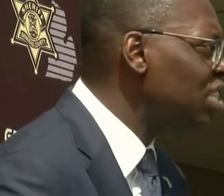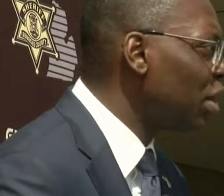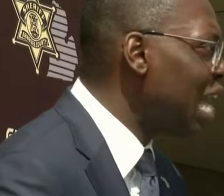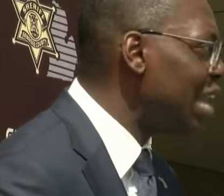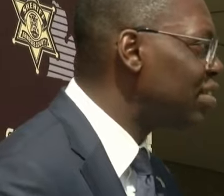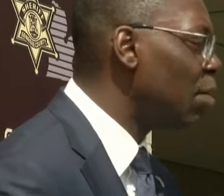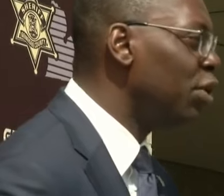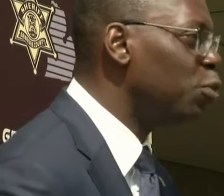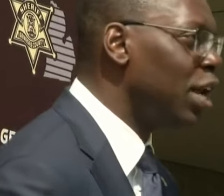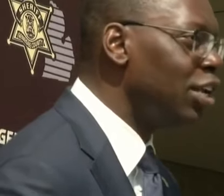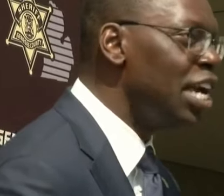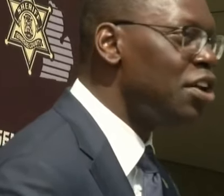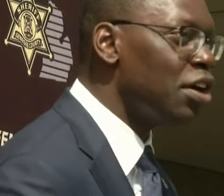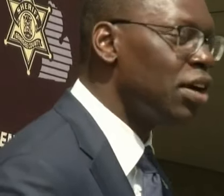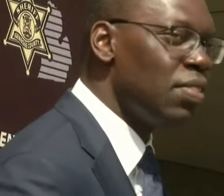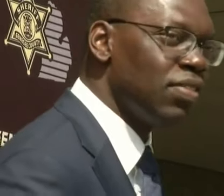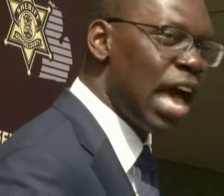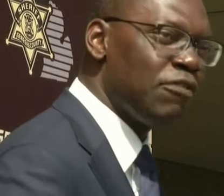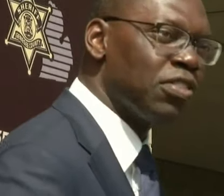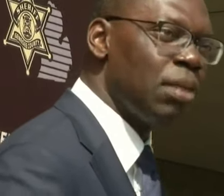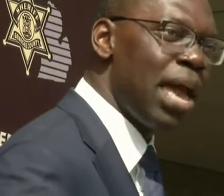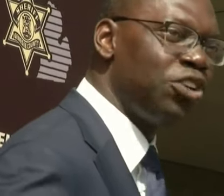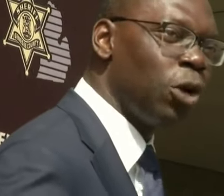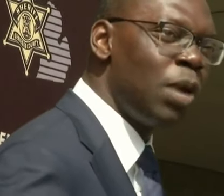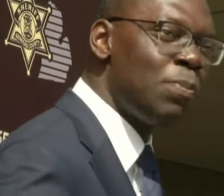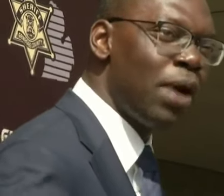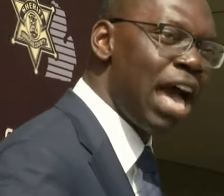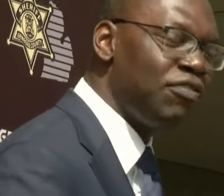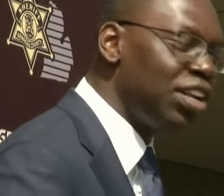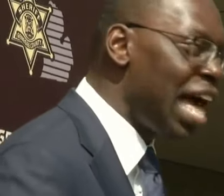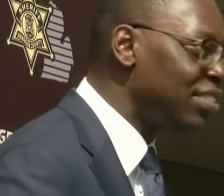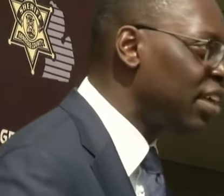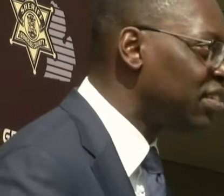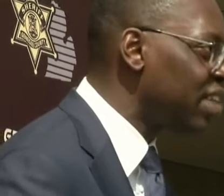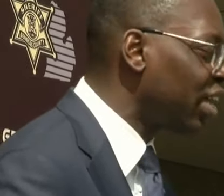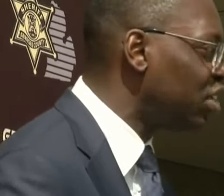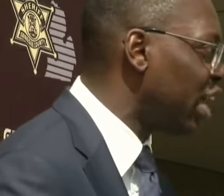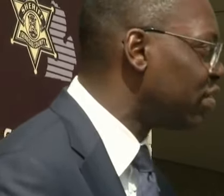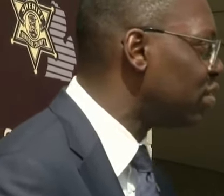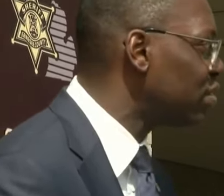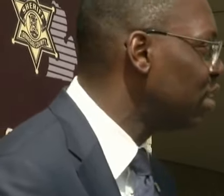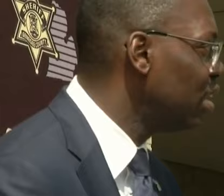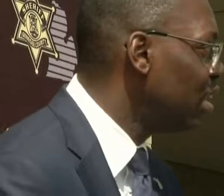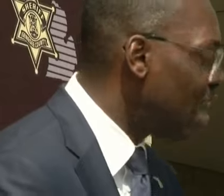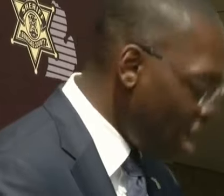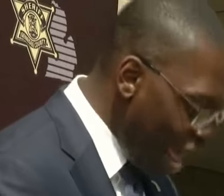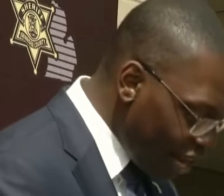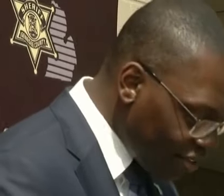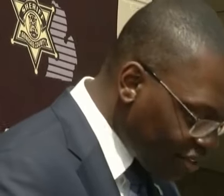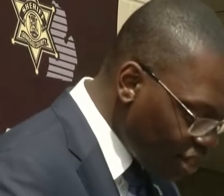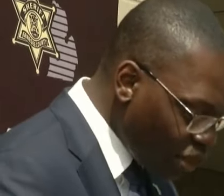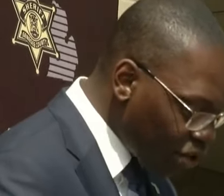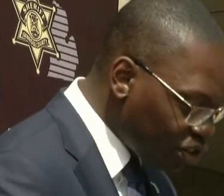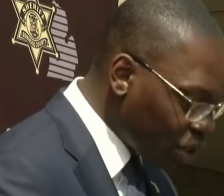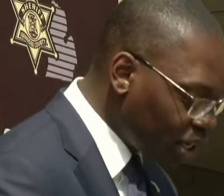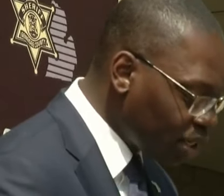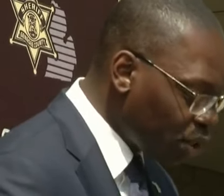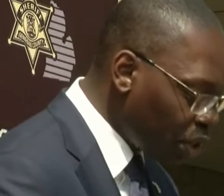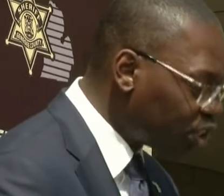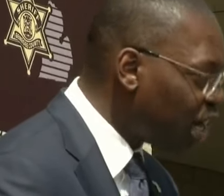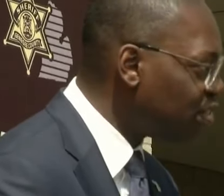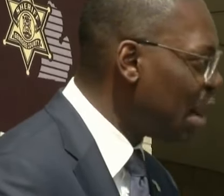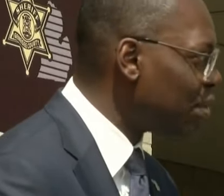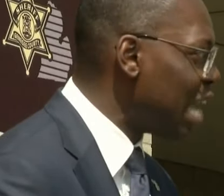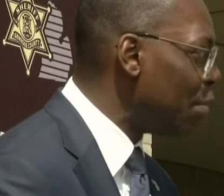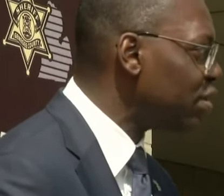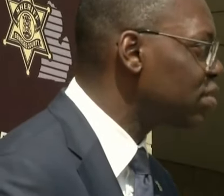I want to also acknowledge someone who's been a leader in this effort to make sure people have full access to second chances. And that is Third Circuit